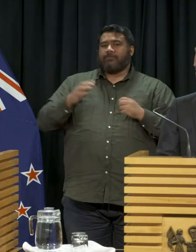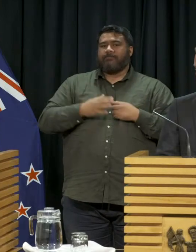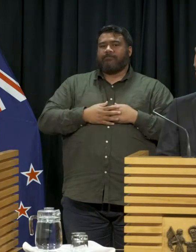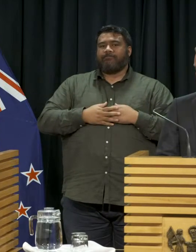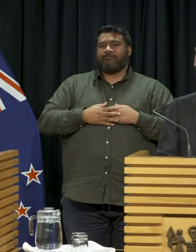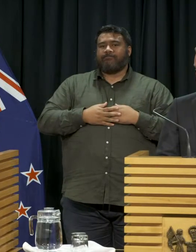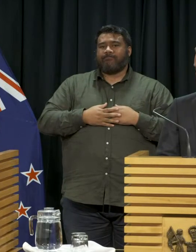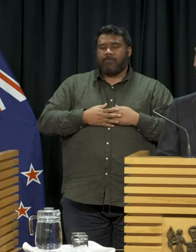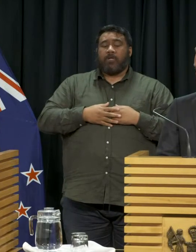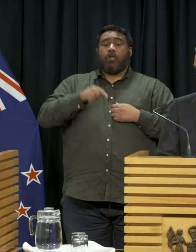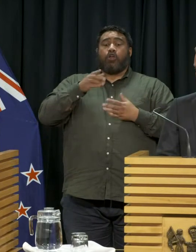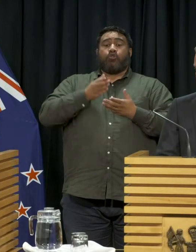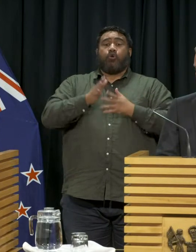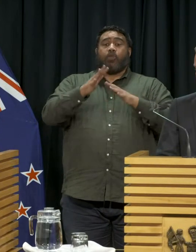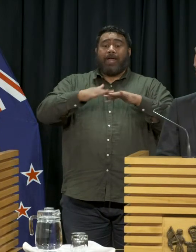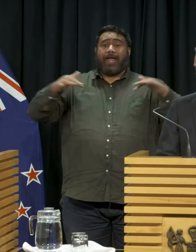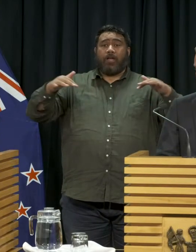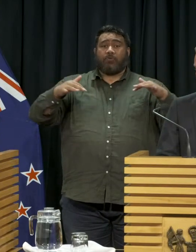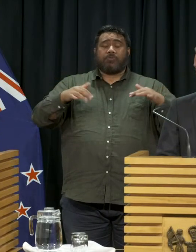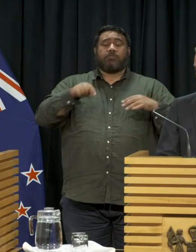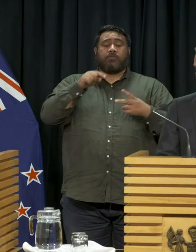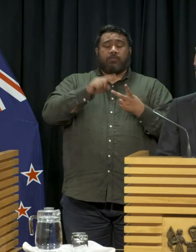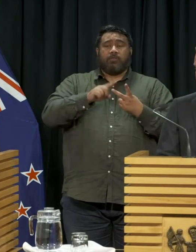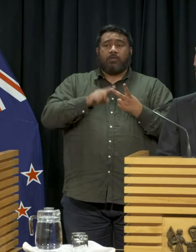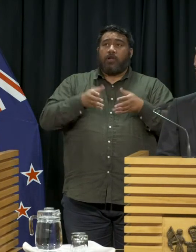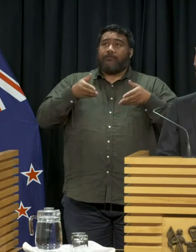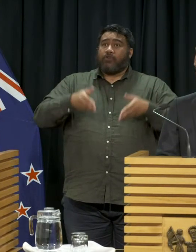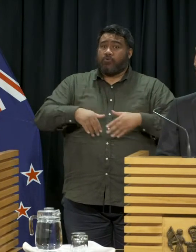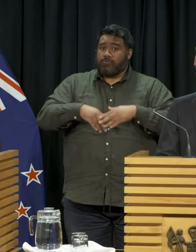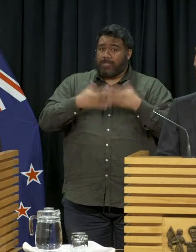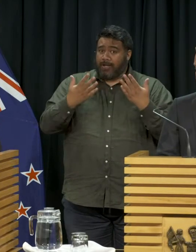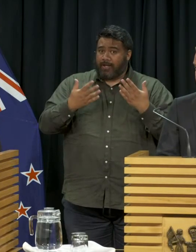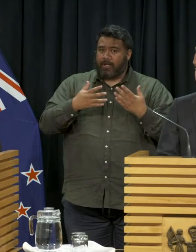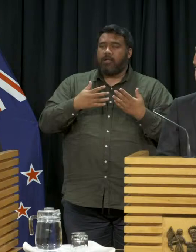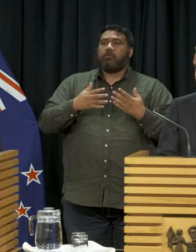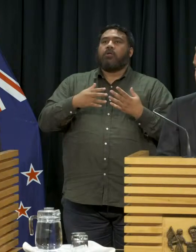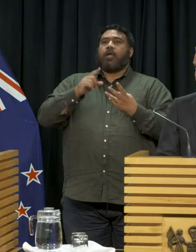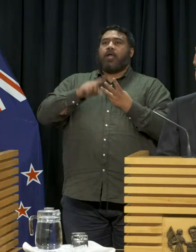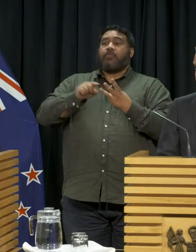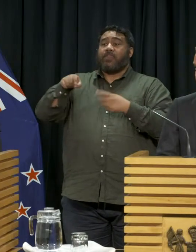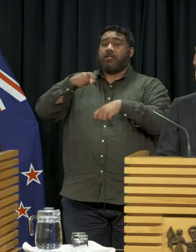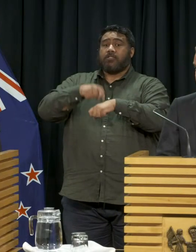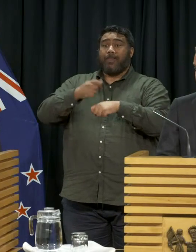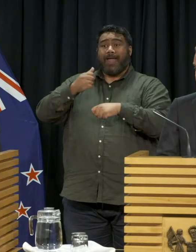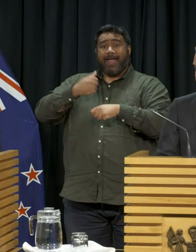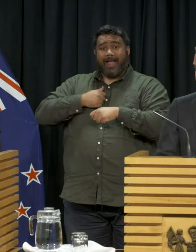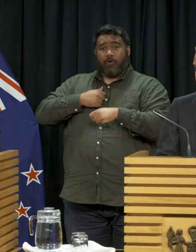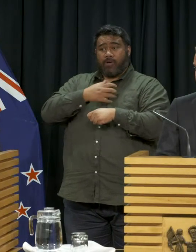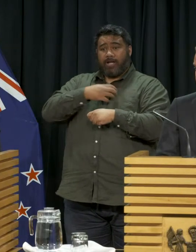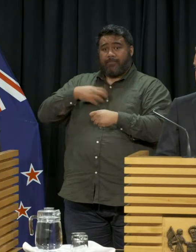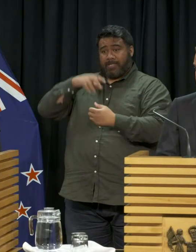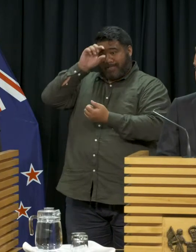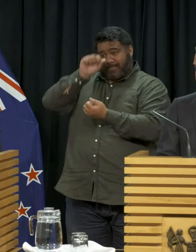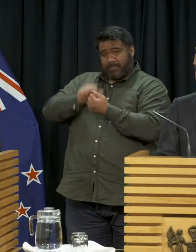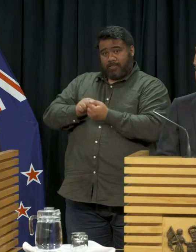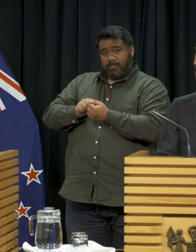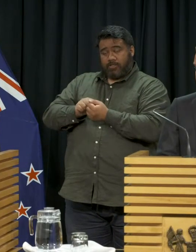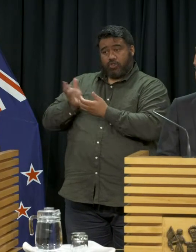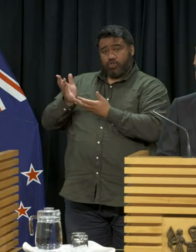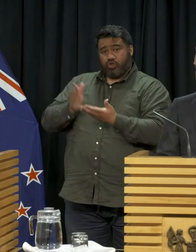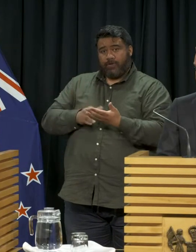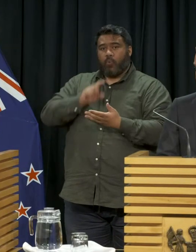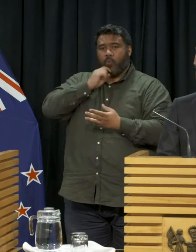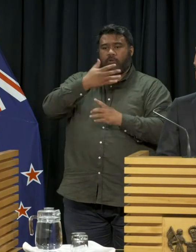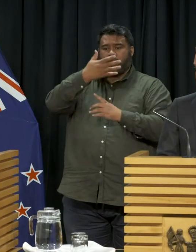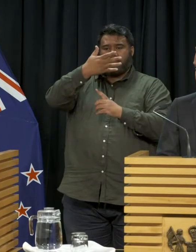will be during the house, they will on the day of the funeral, and they will also at the time that we hold the state memorial here. And that's